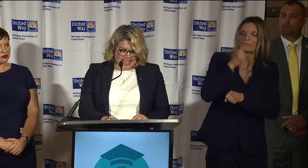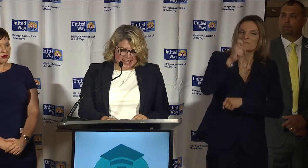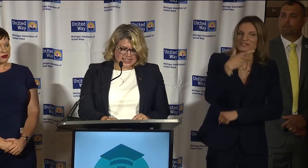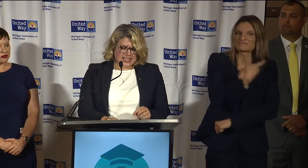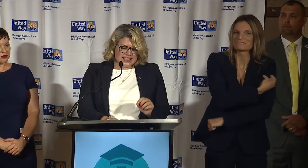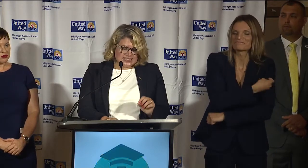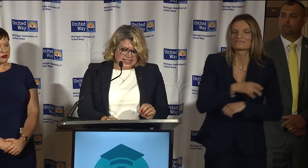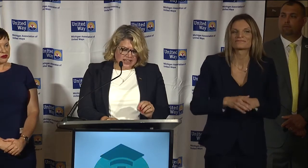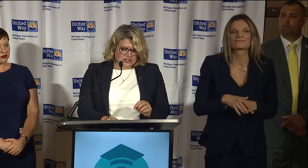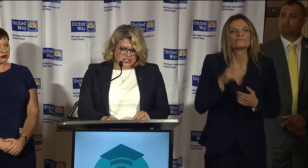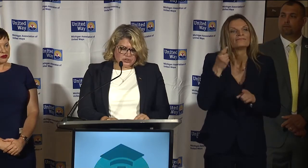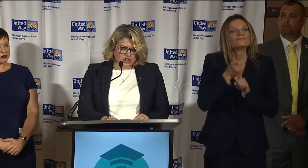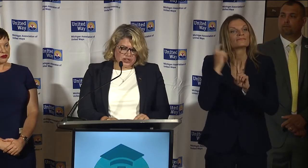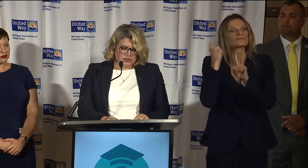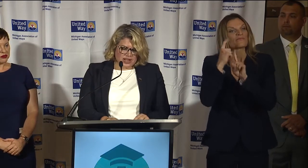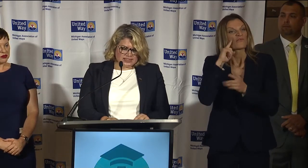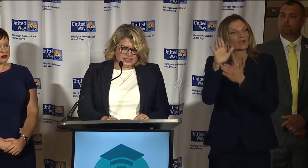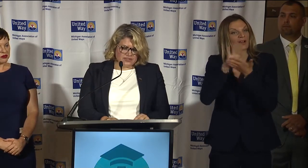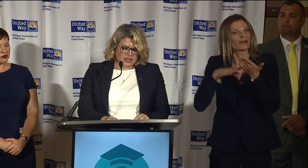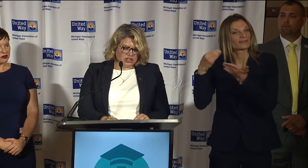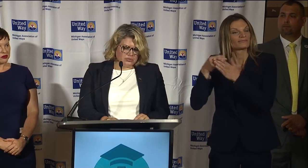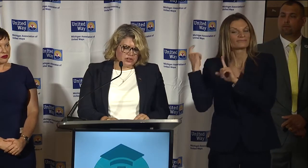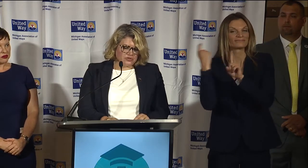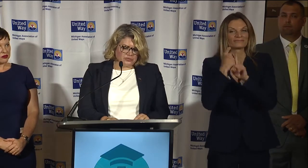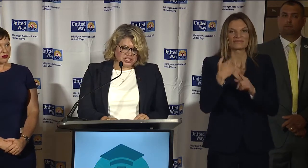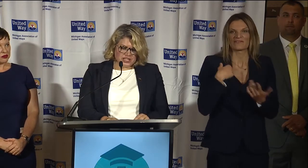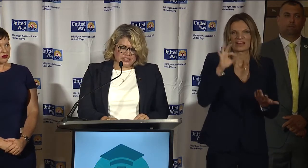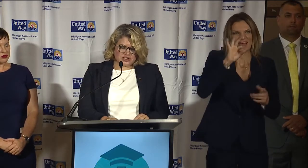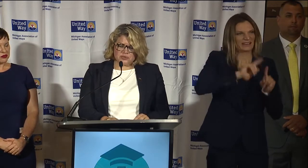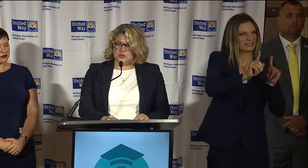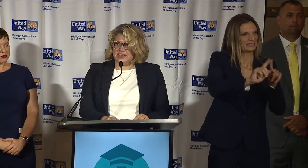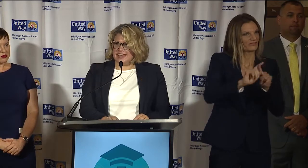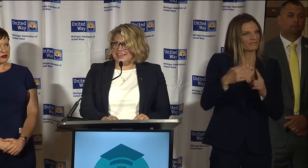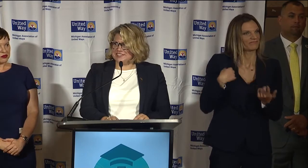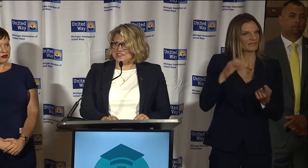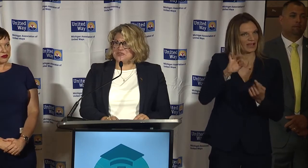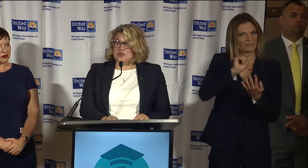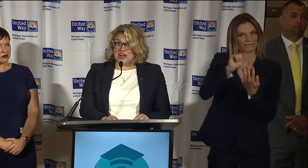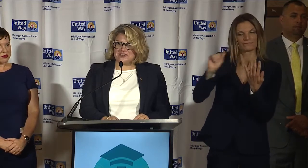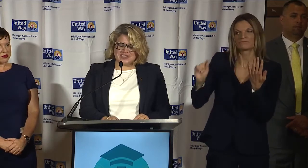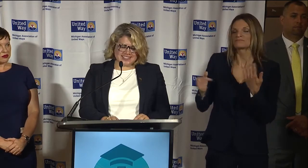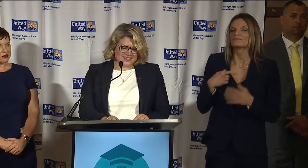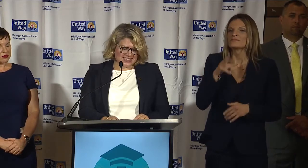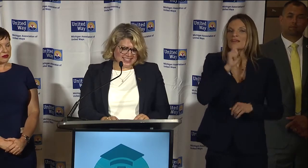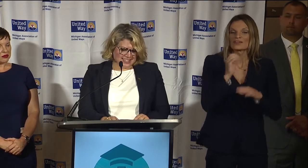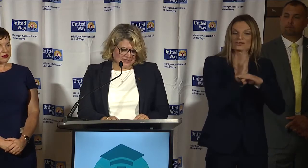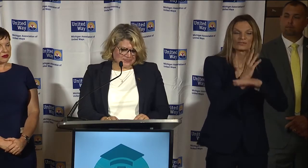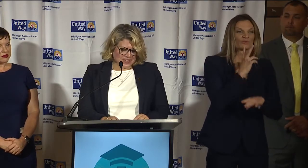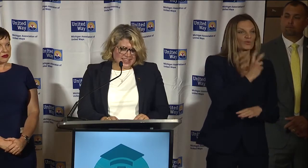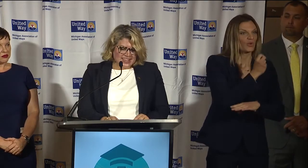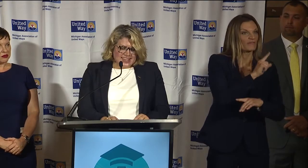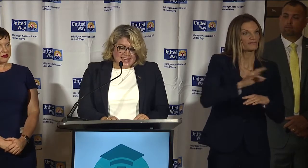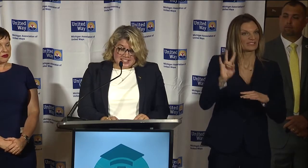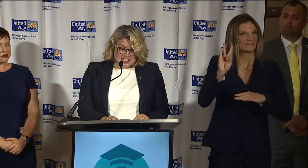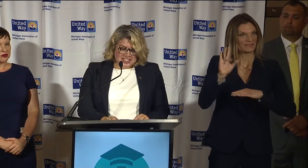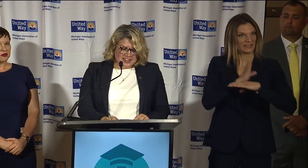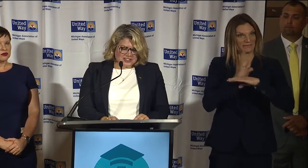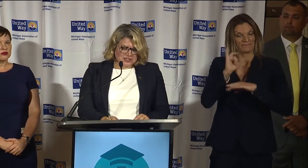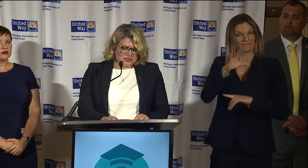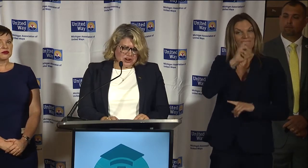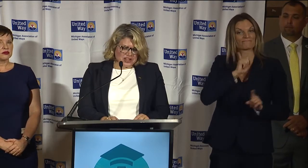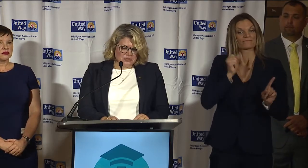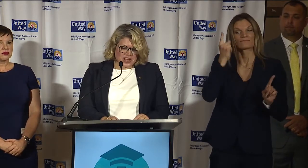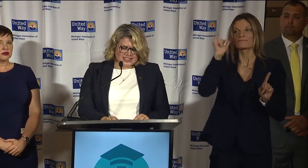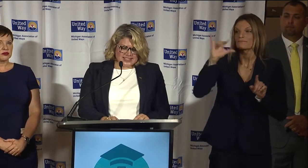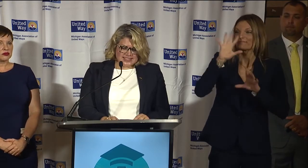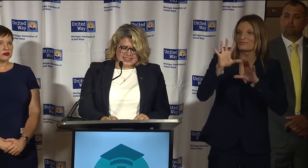offering 9 scholarship drawing prizes available for Michiganders between the ages of 12 and 17. Each